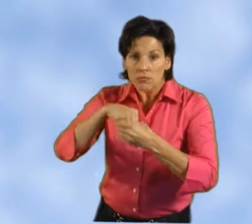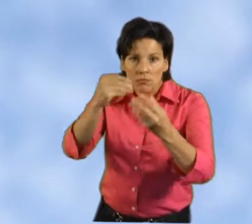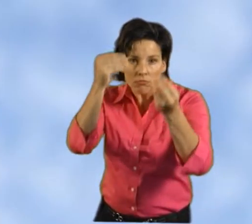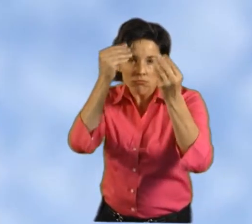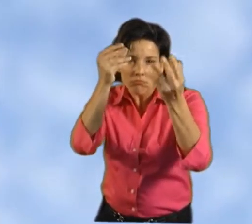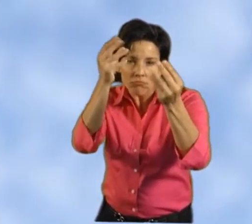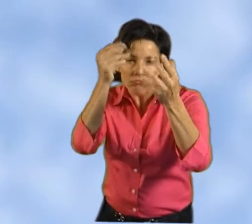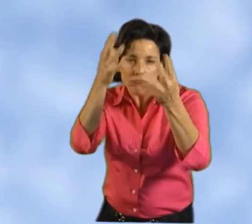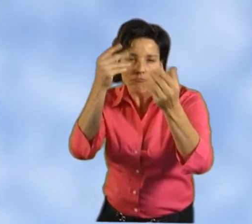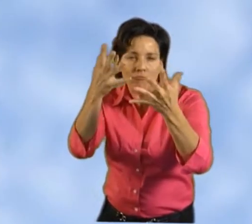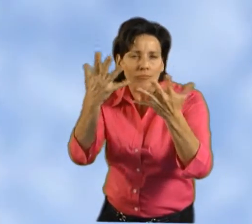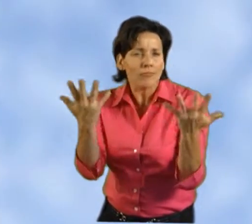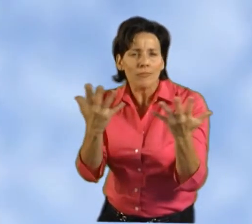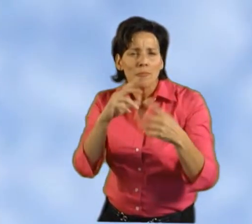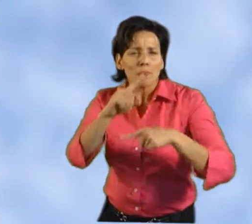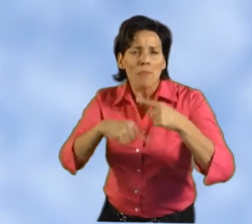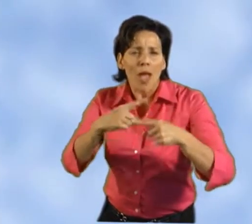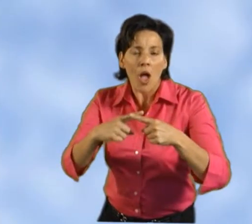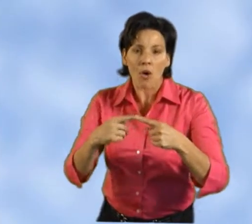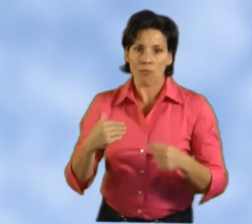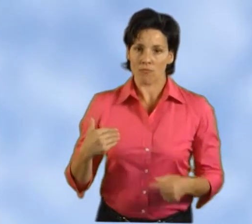or are a breast cancer survivor.